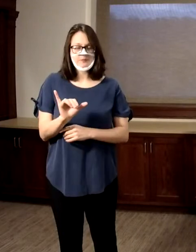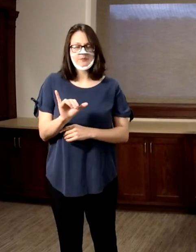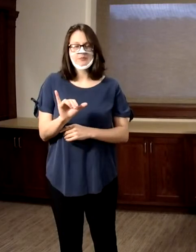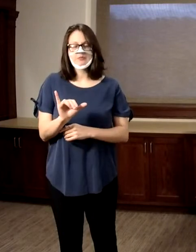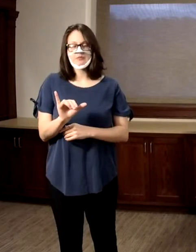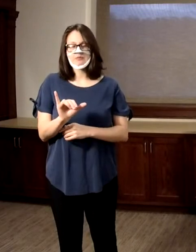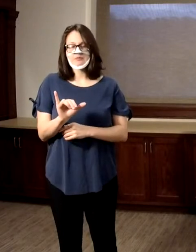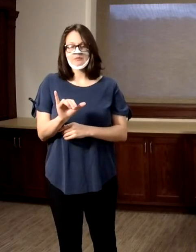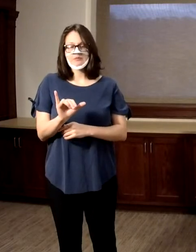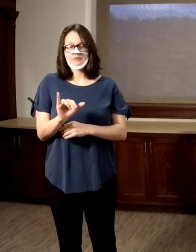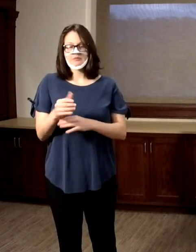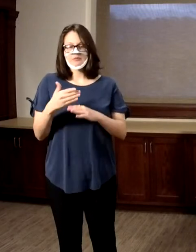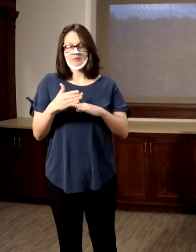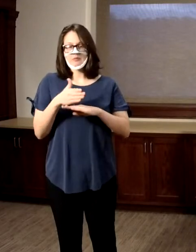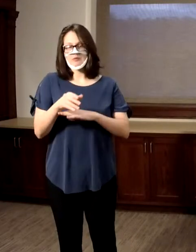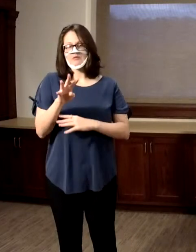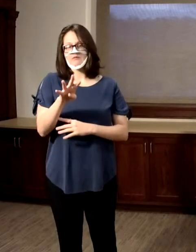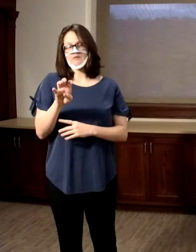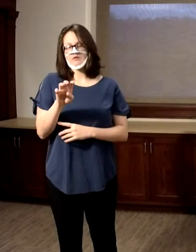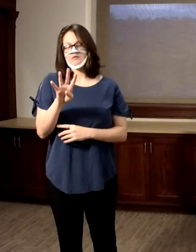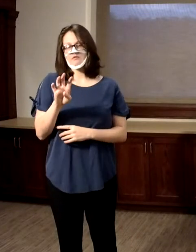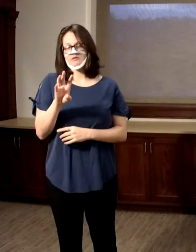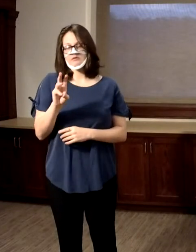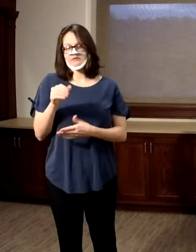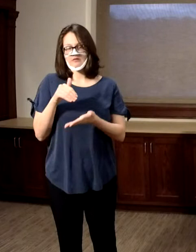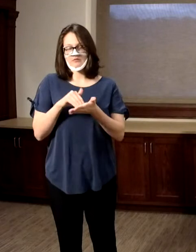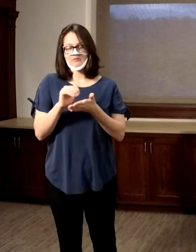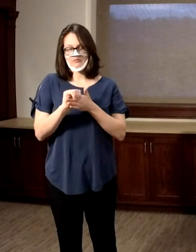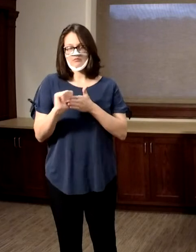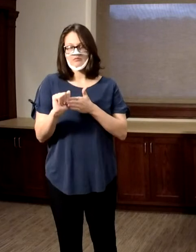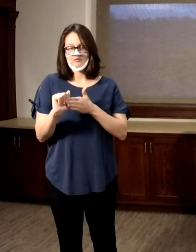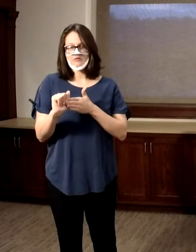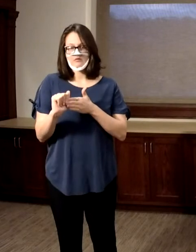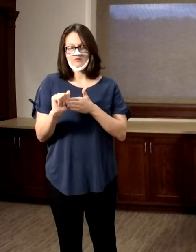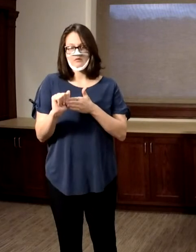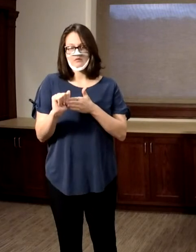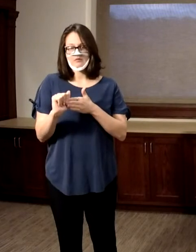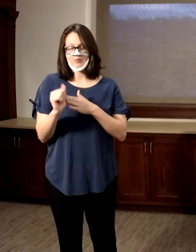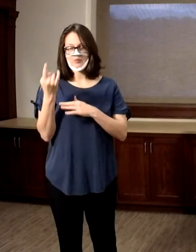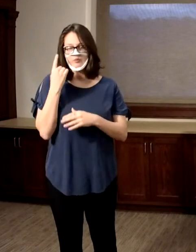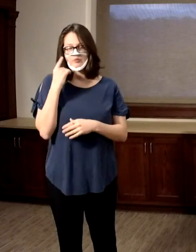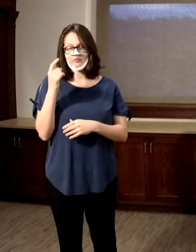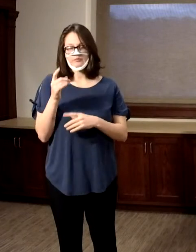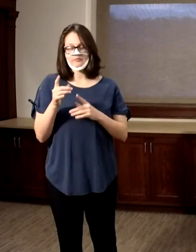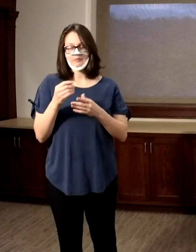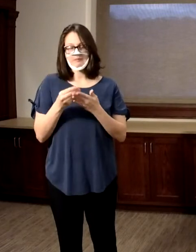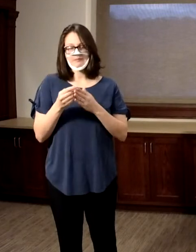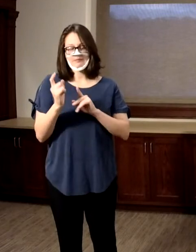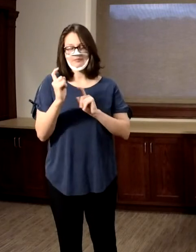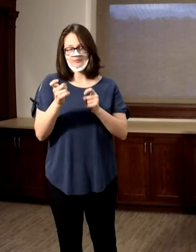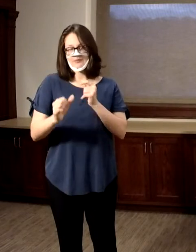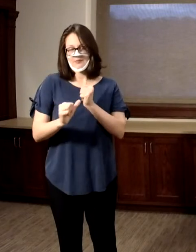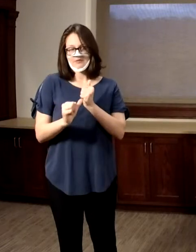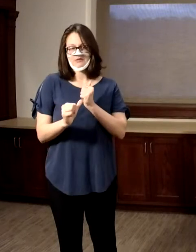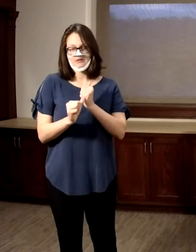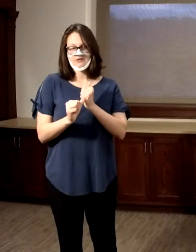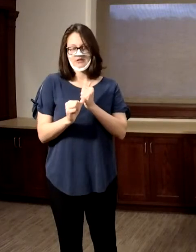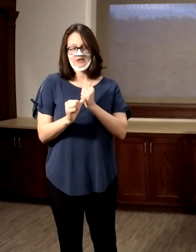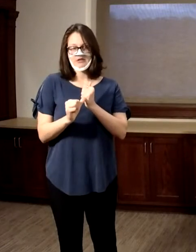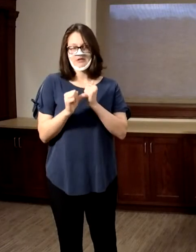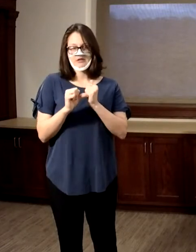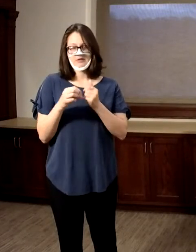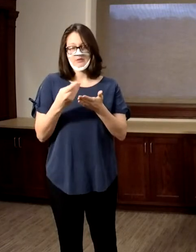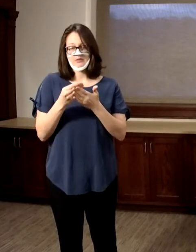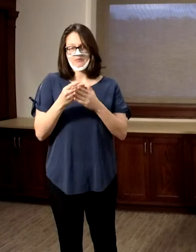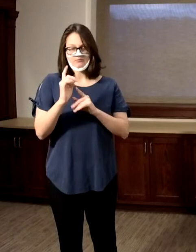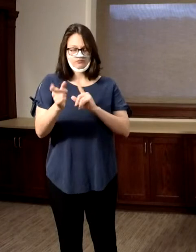$476,000 in direct financial assistance, with an average grant size of $564, going to more than 800 people in the